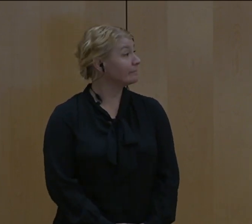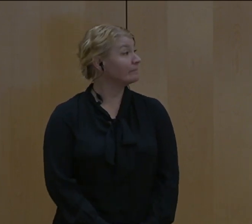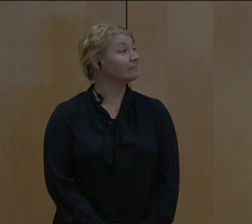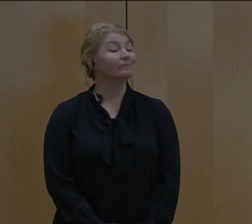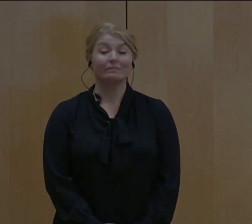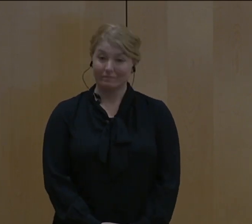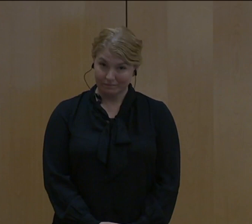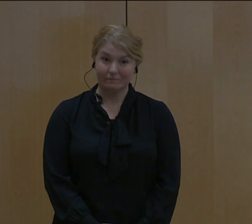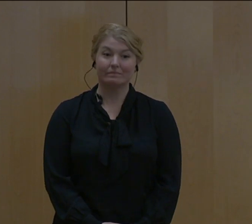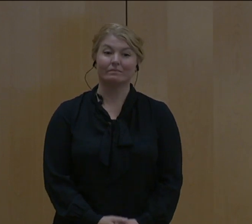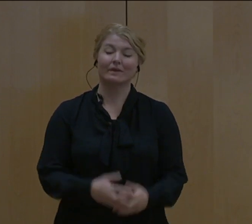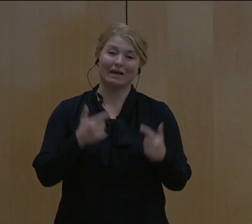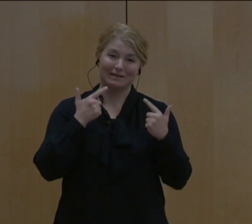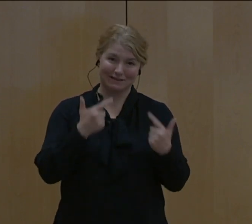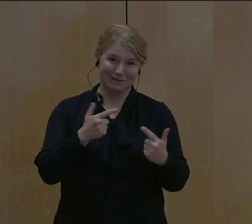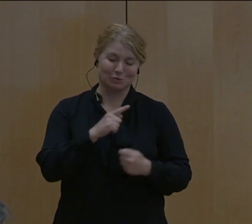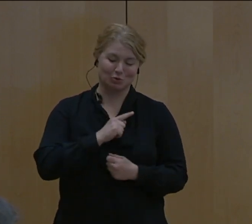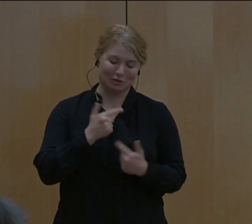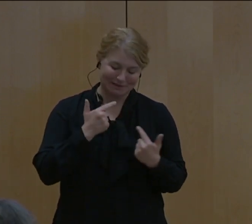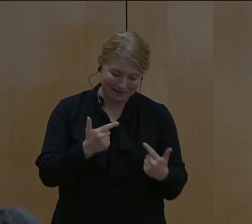Thank you very much.